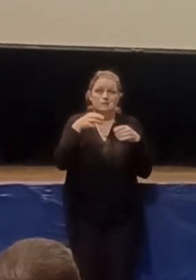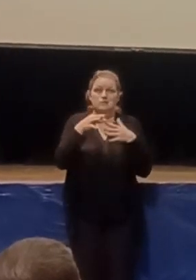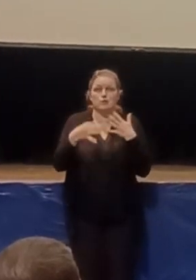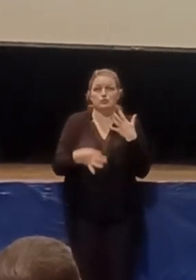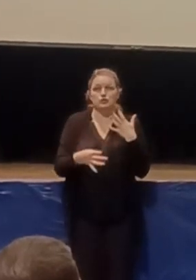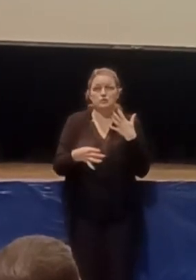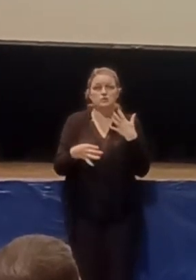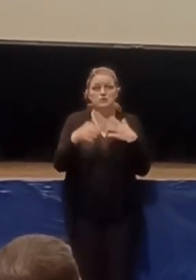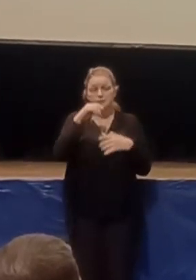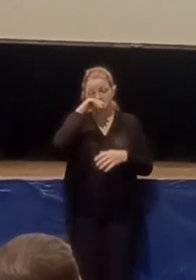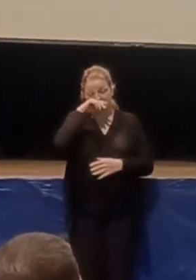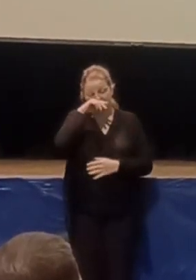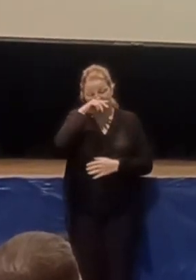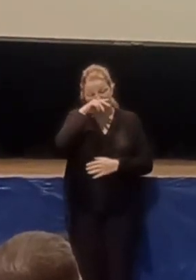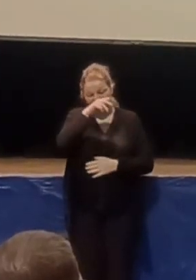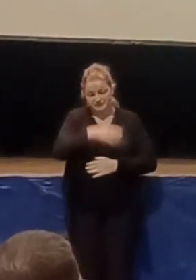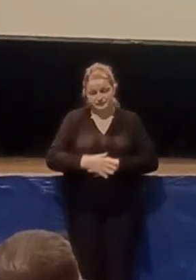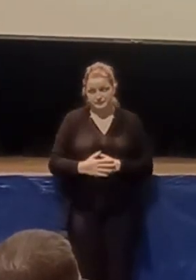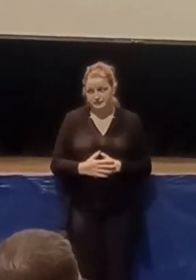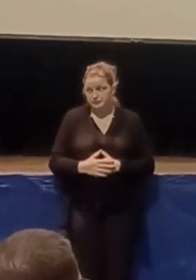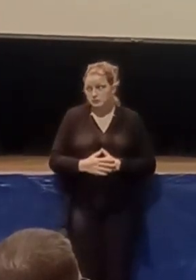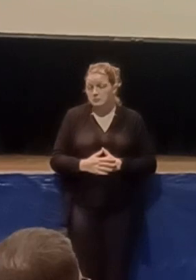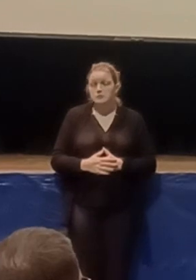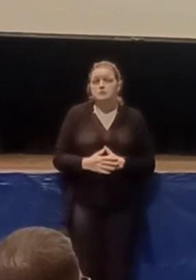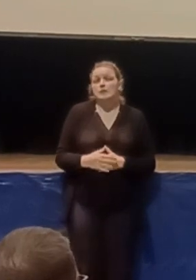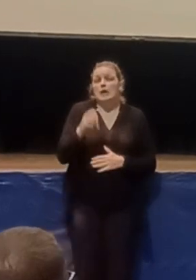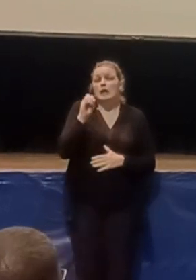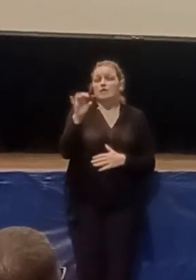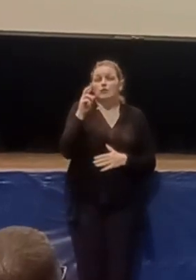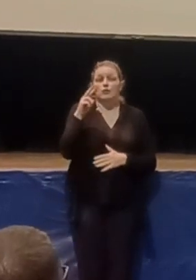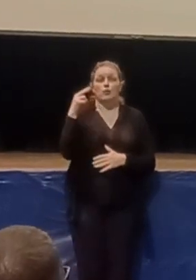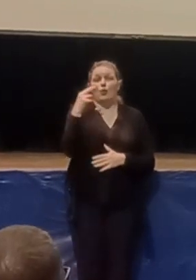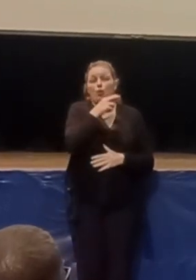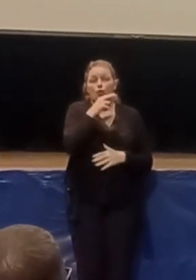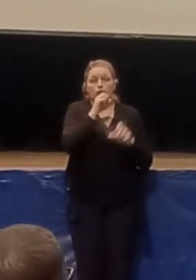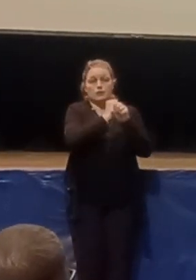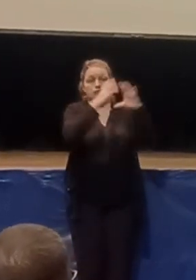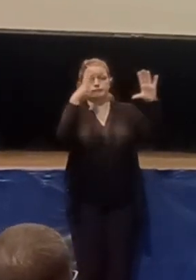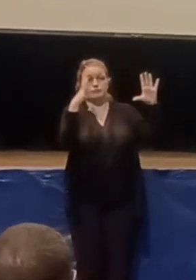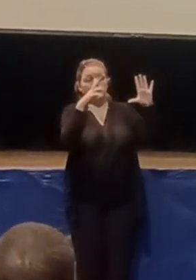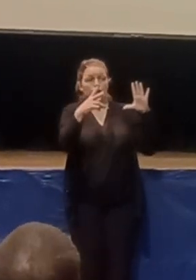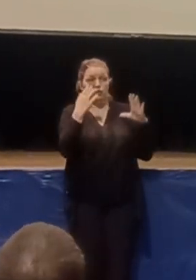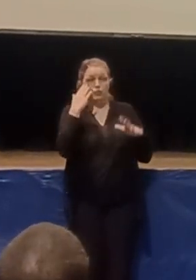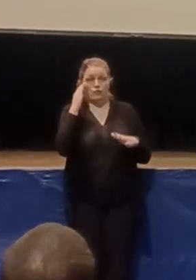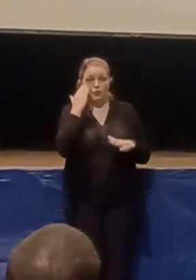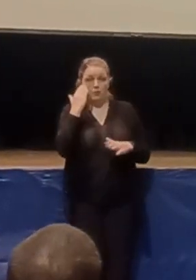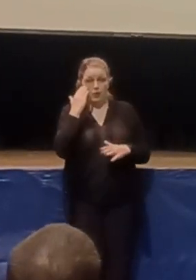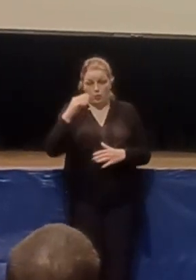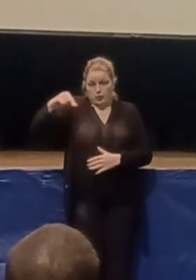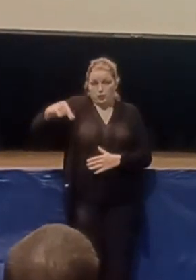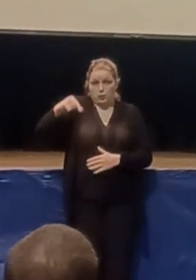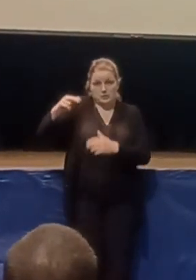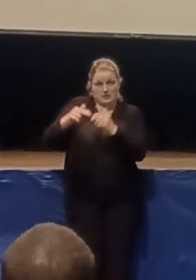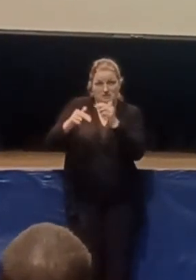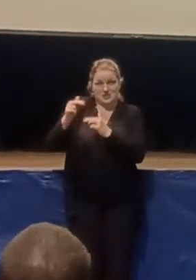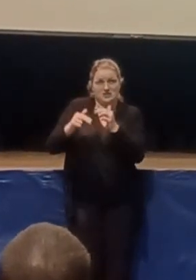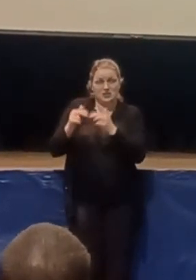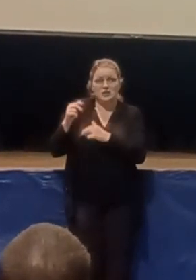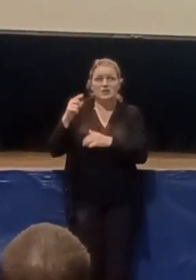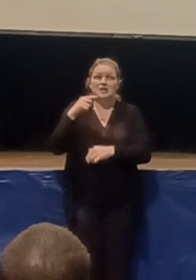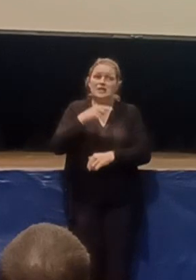and it's really quite efficient. And if you look at the layout, and if you're familiar with our Quincy facility, it's actually quite